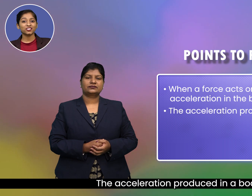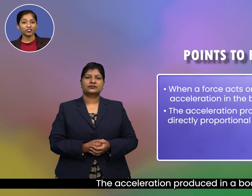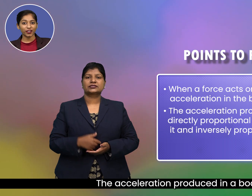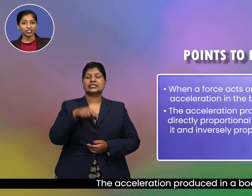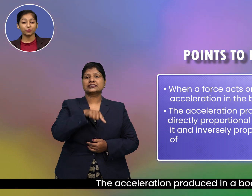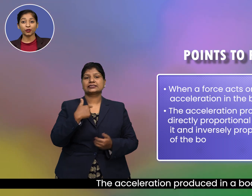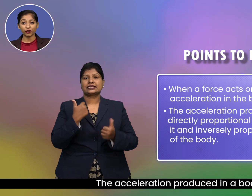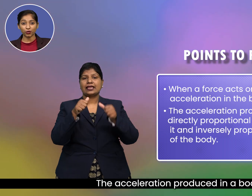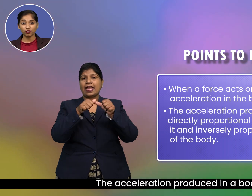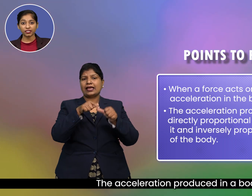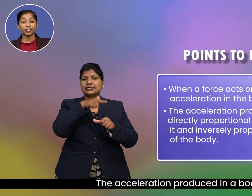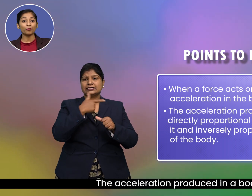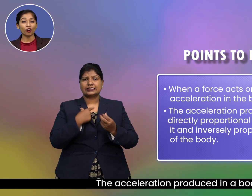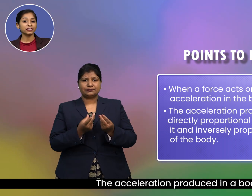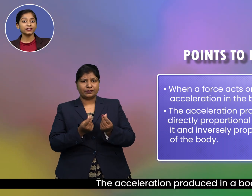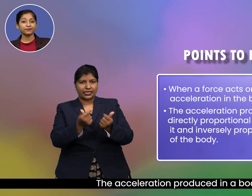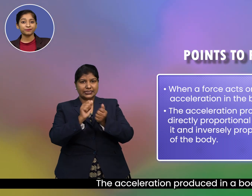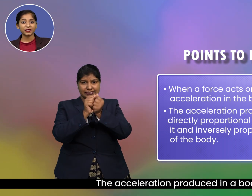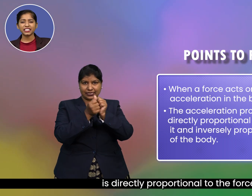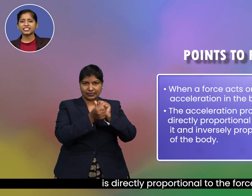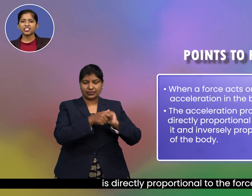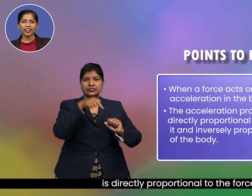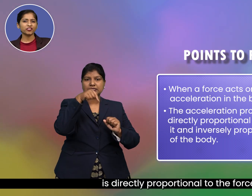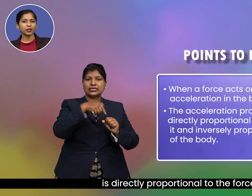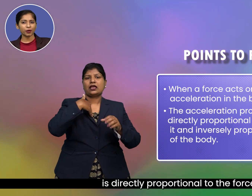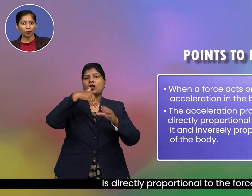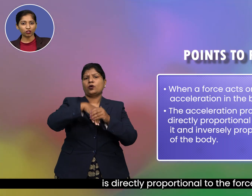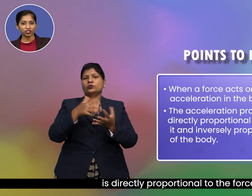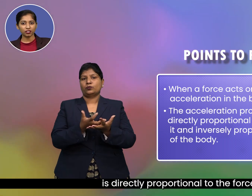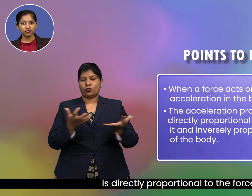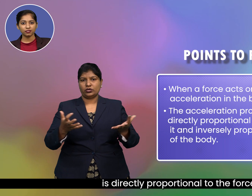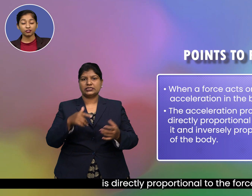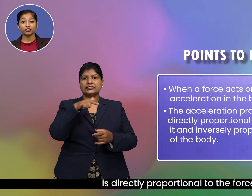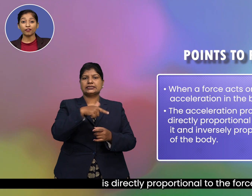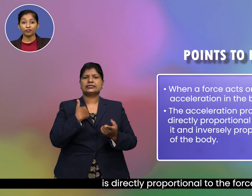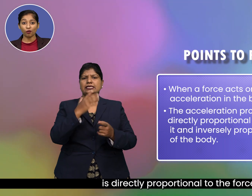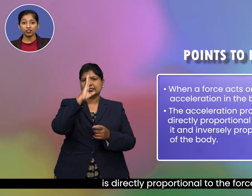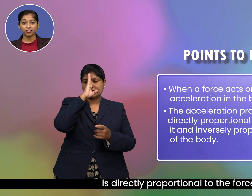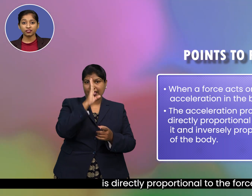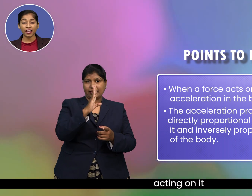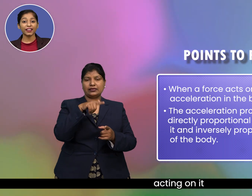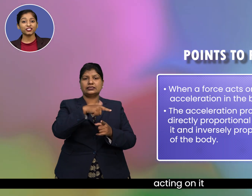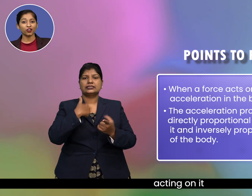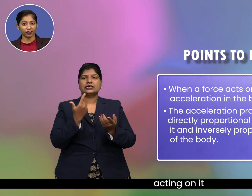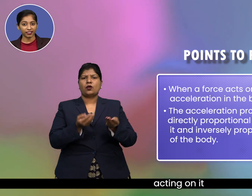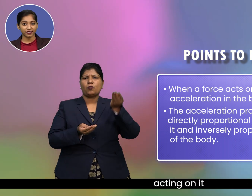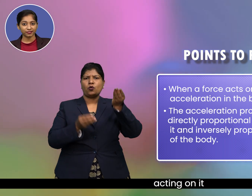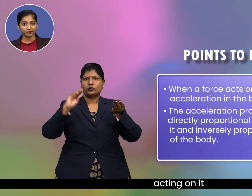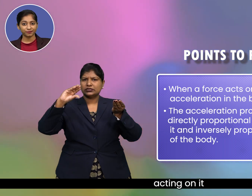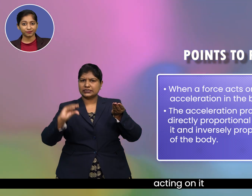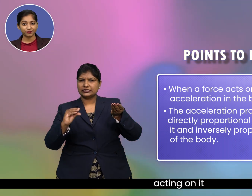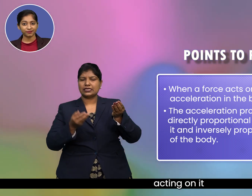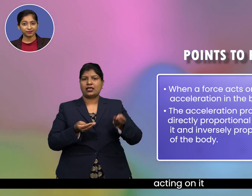The acceleration produced in a body is directly proportional to the force acting on it